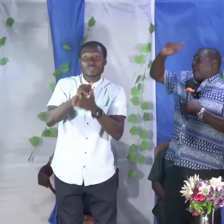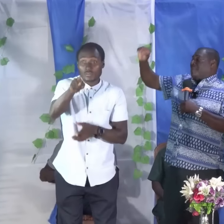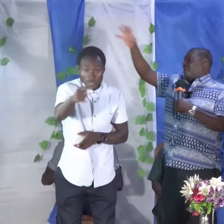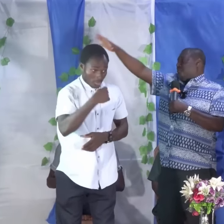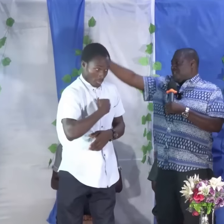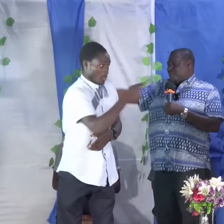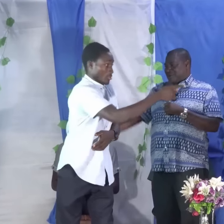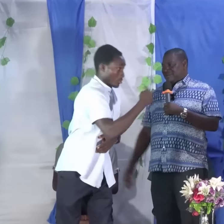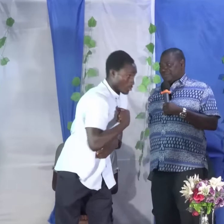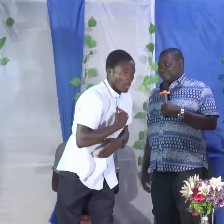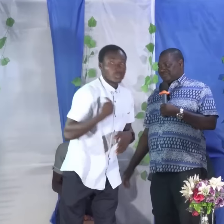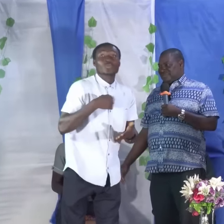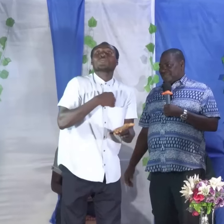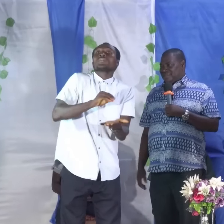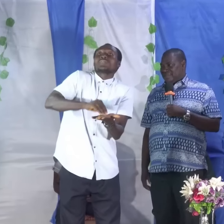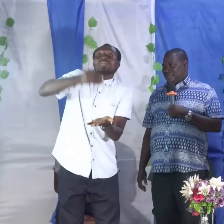our baby pet on the to Facebook.